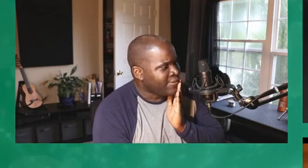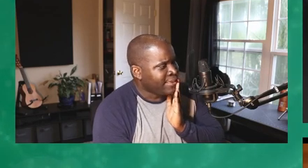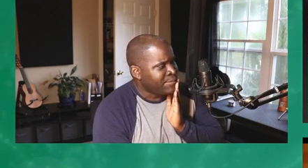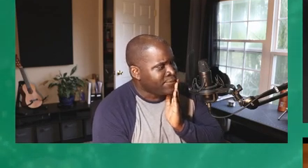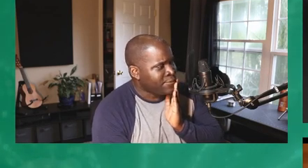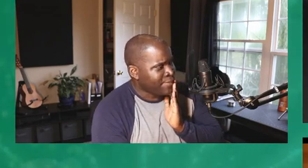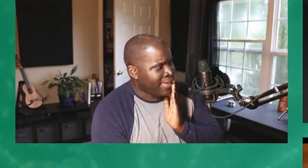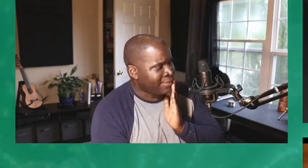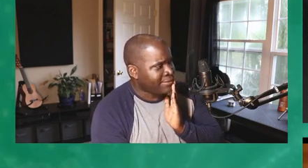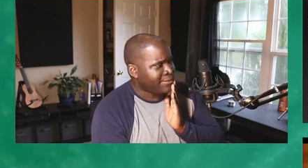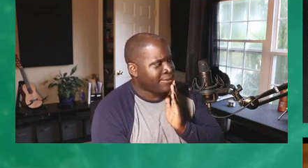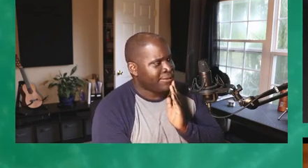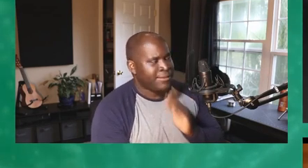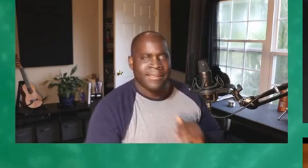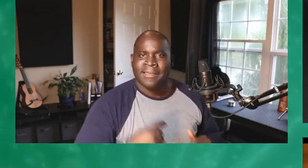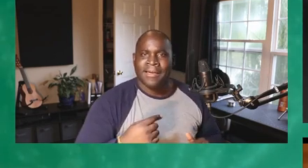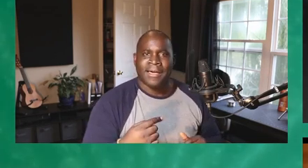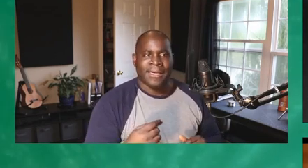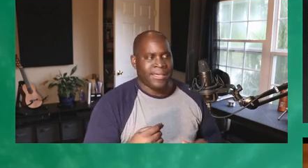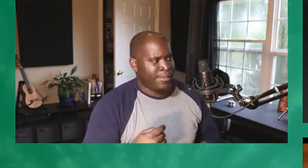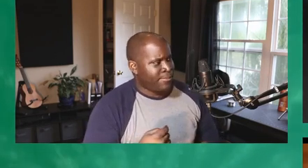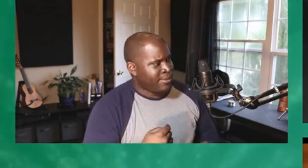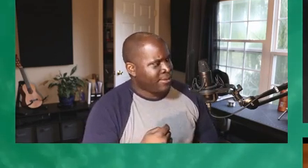And then she said before that,